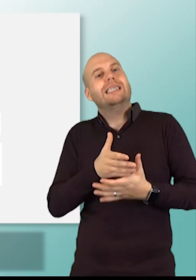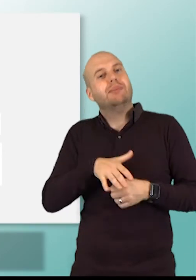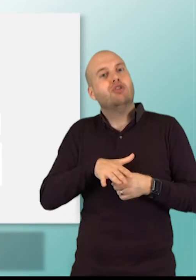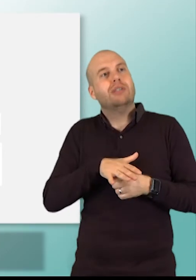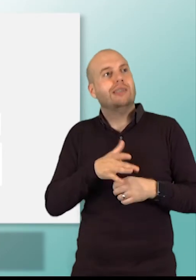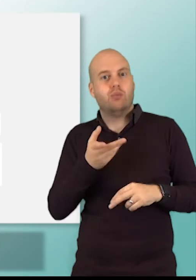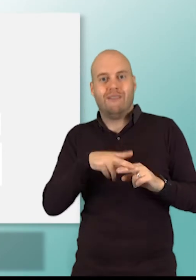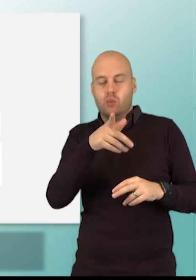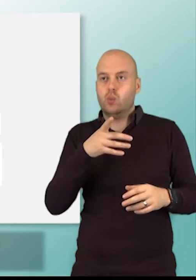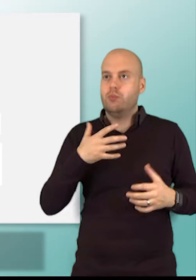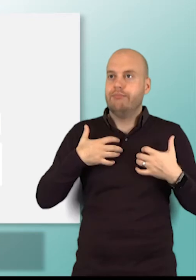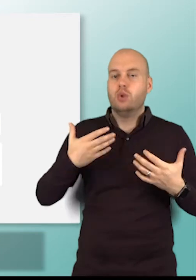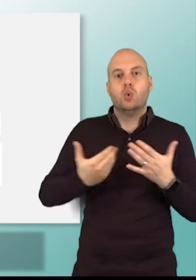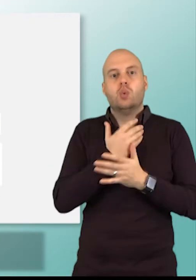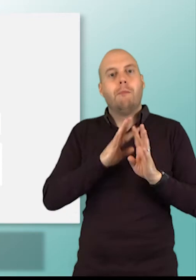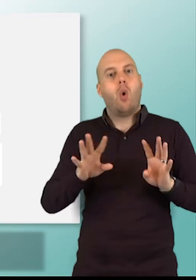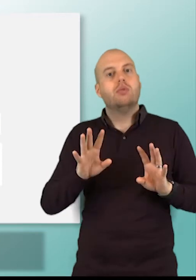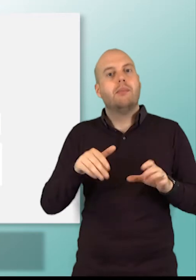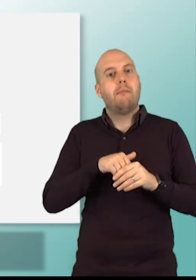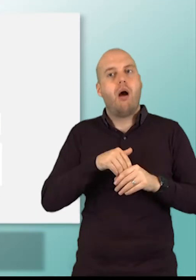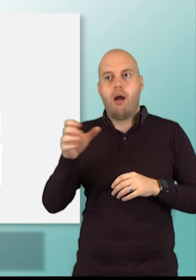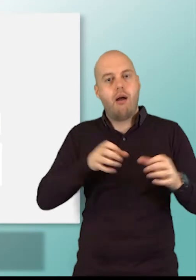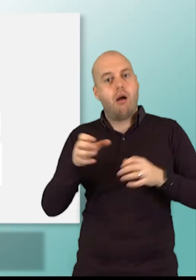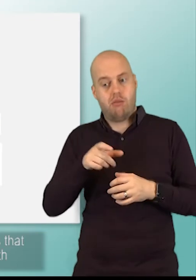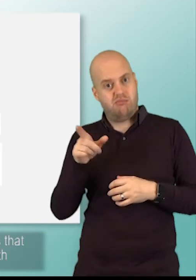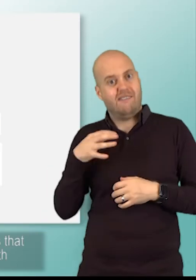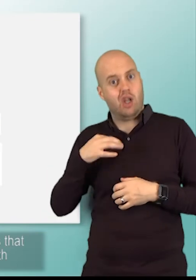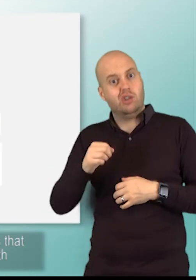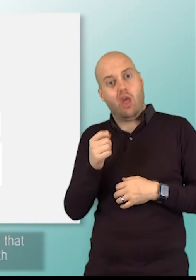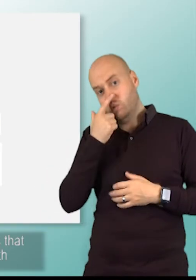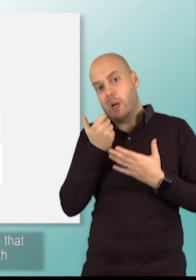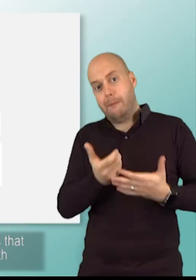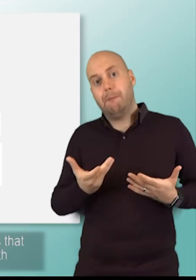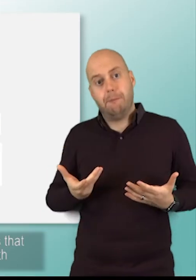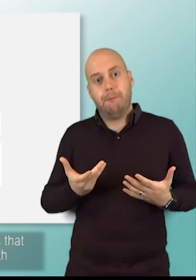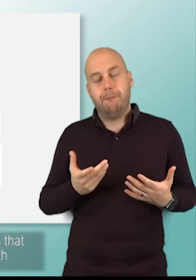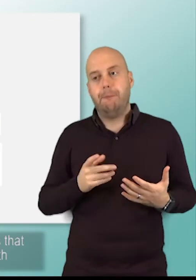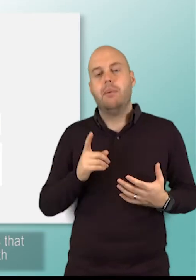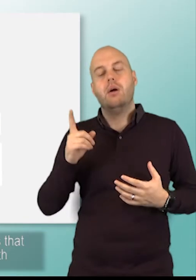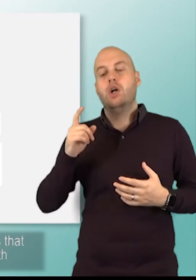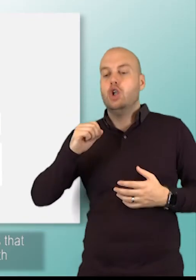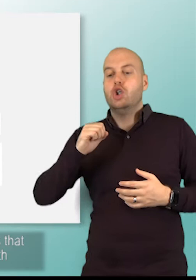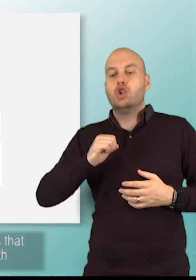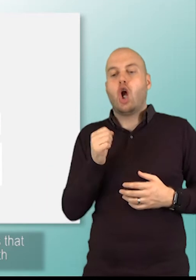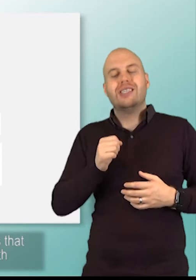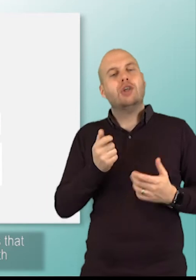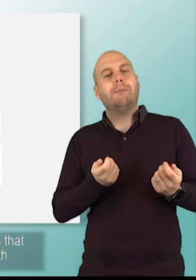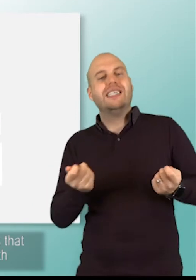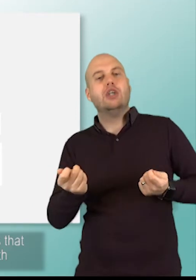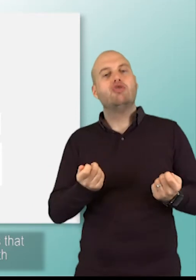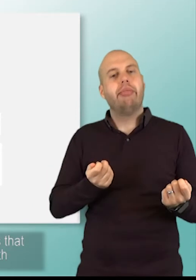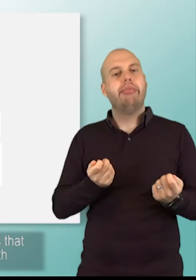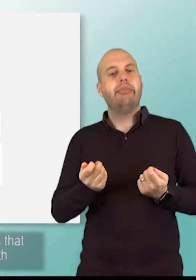members or new board members, Volunteer Scotland can help you. Scottish Mediation we often say that a lot